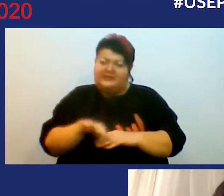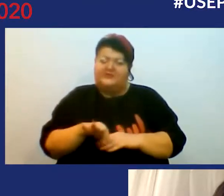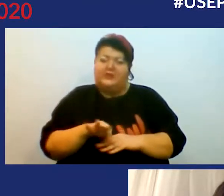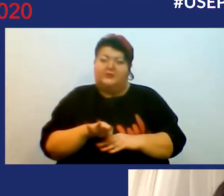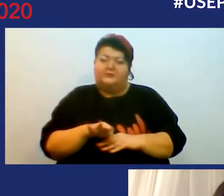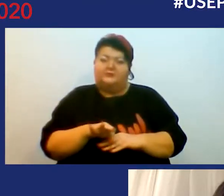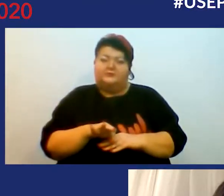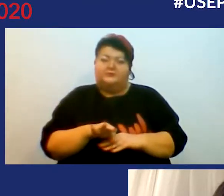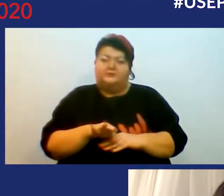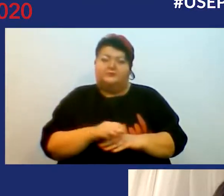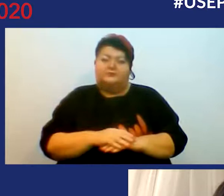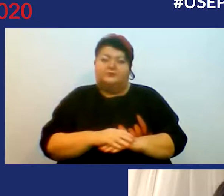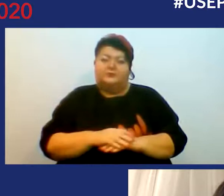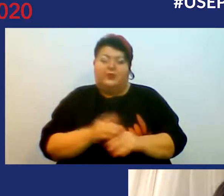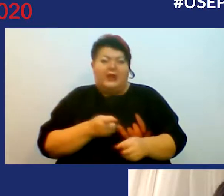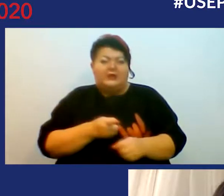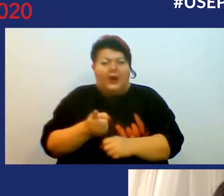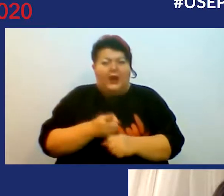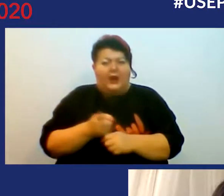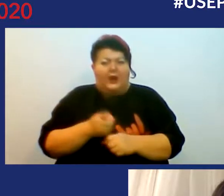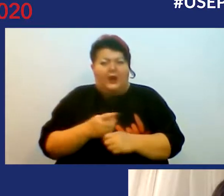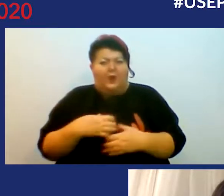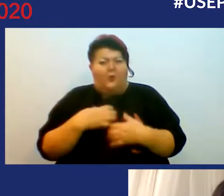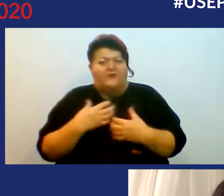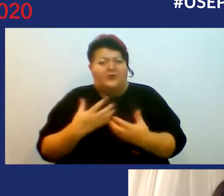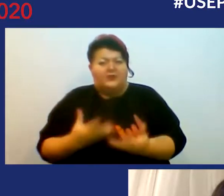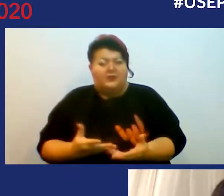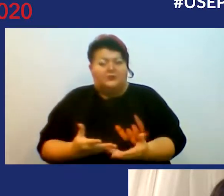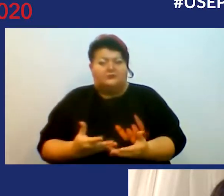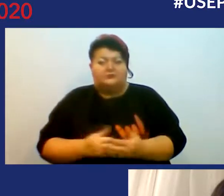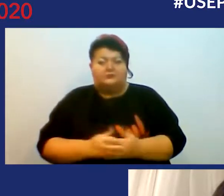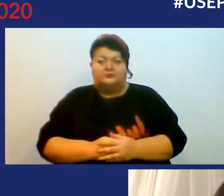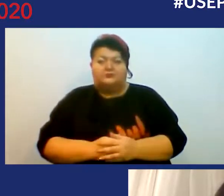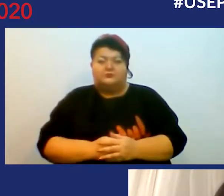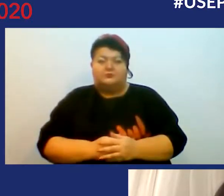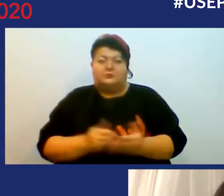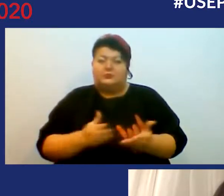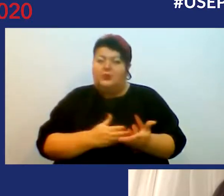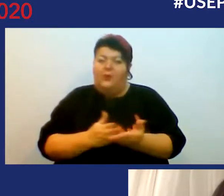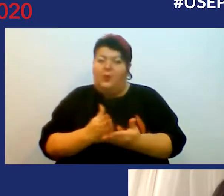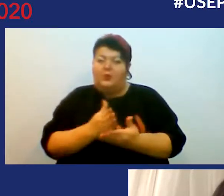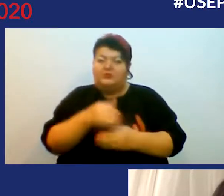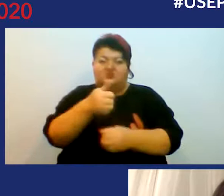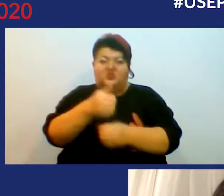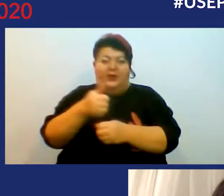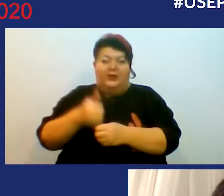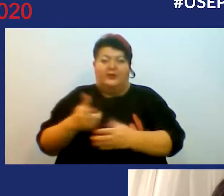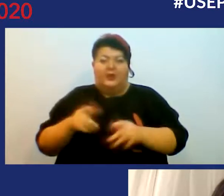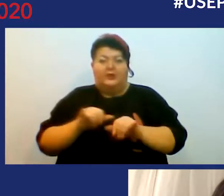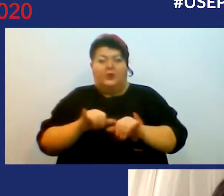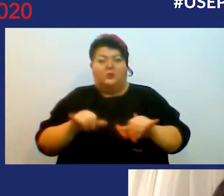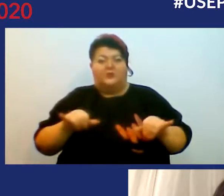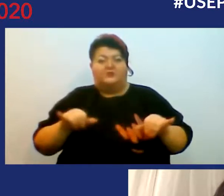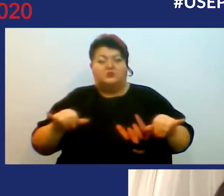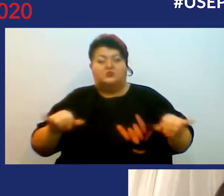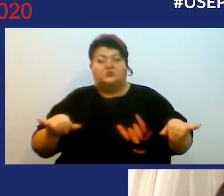a lot of discussion in the media about elites, political elites spreading misinformation. And that stuff is not